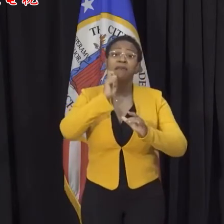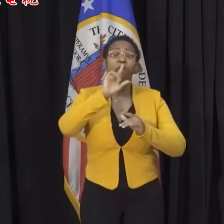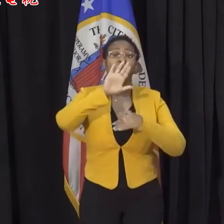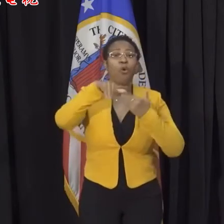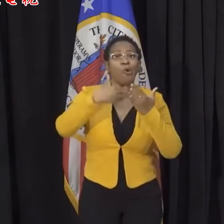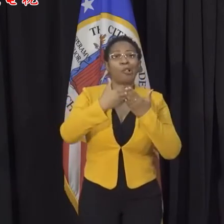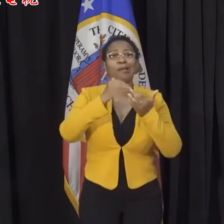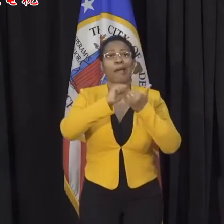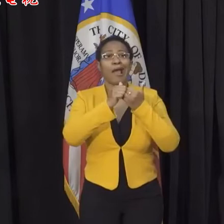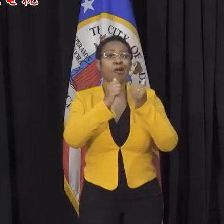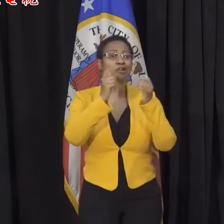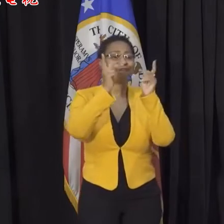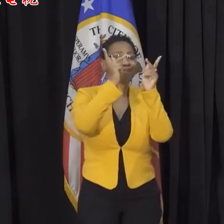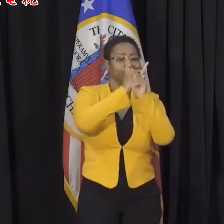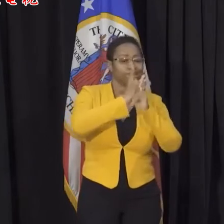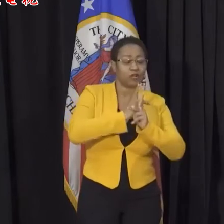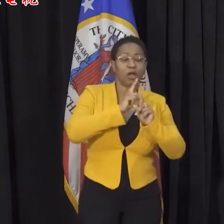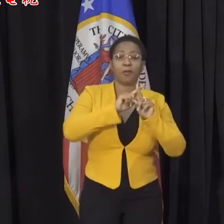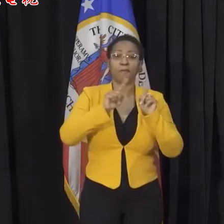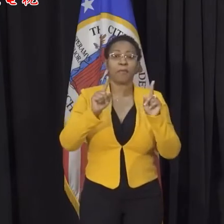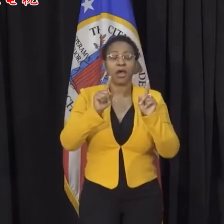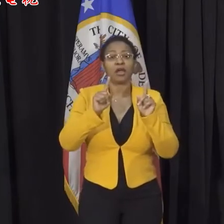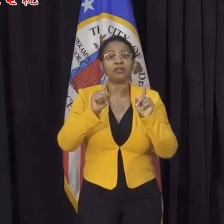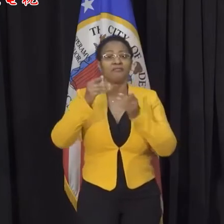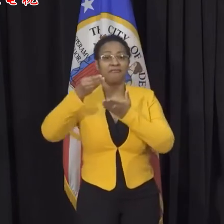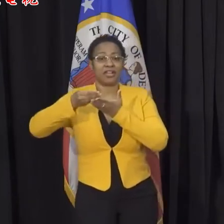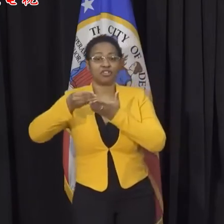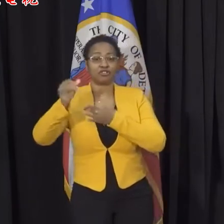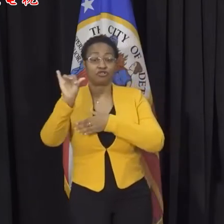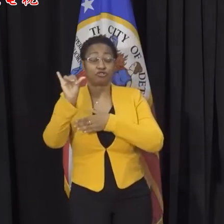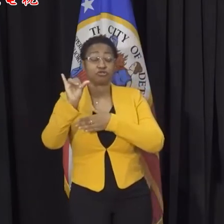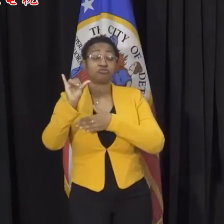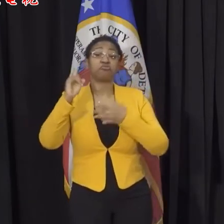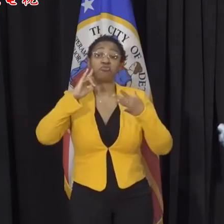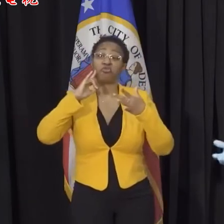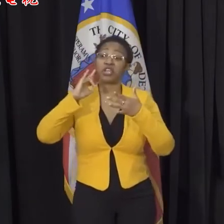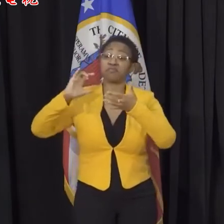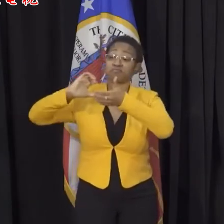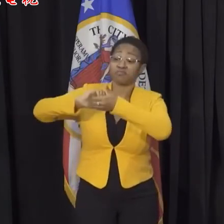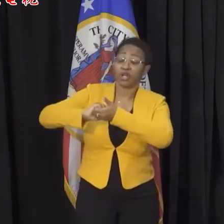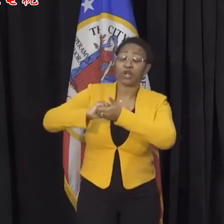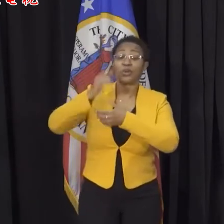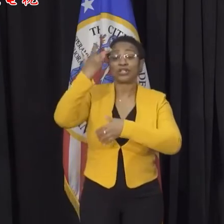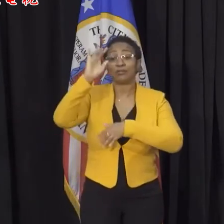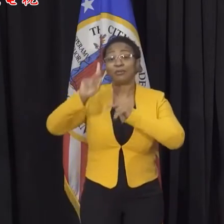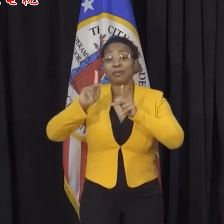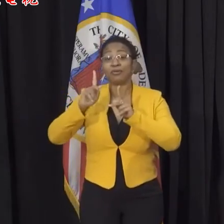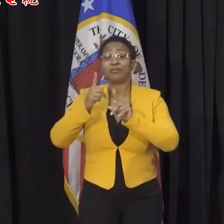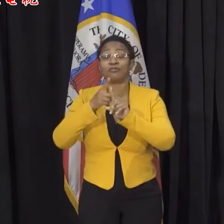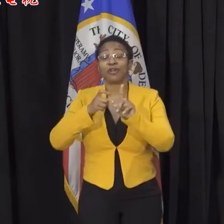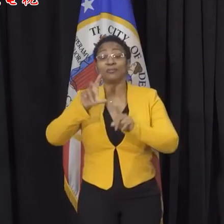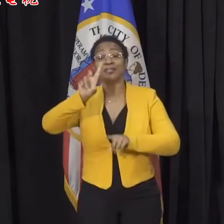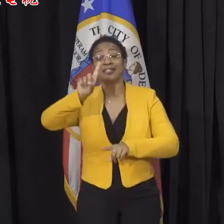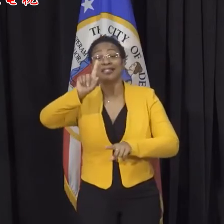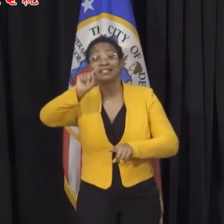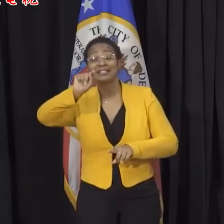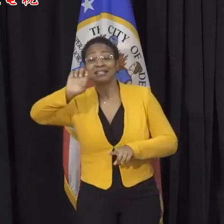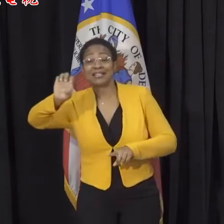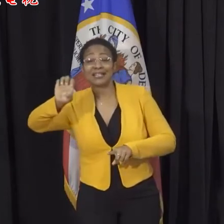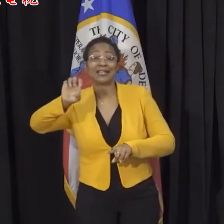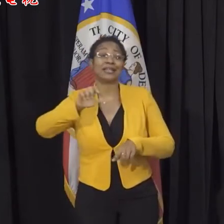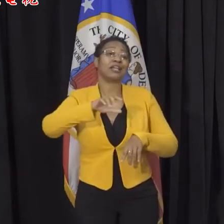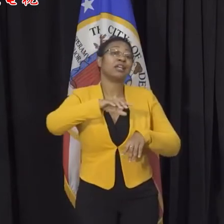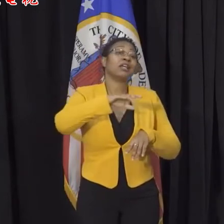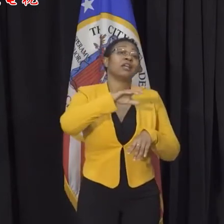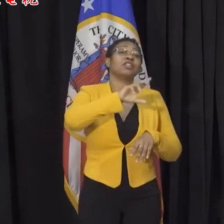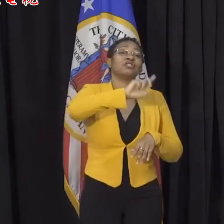And I said, absolutely, let's get involved. And so we got some of our smart people together with smart people at DTE, Detroit Public Schools Community District, and the